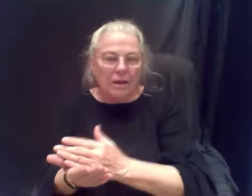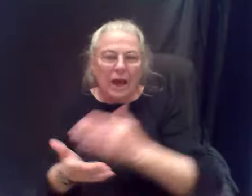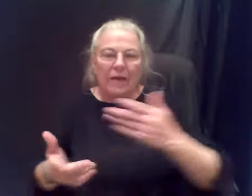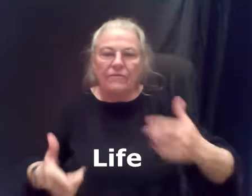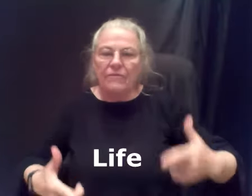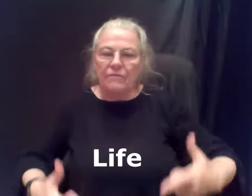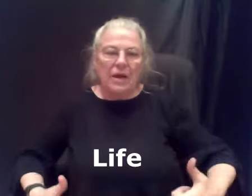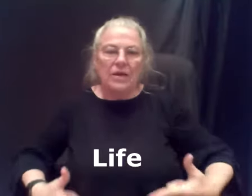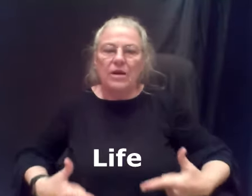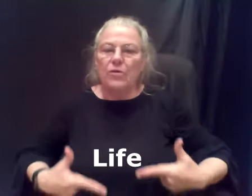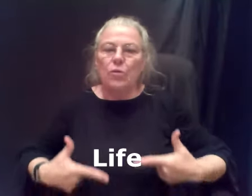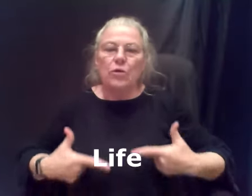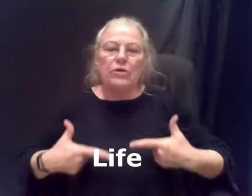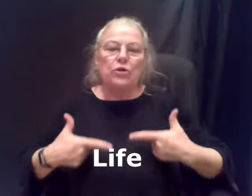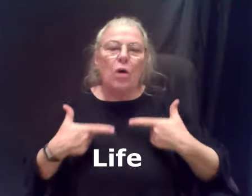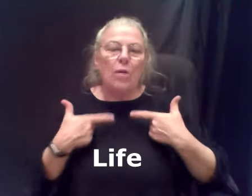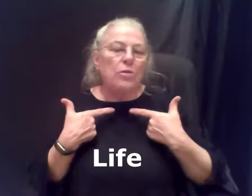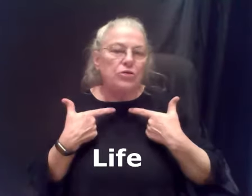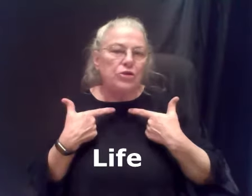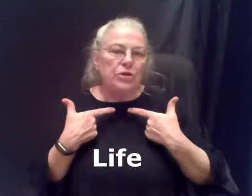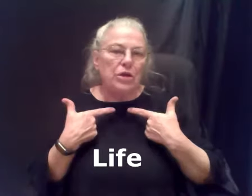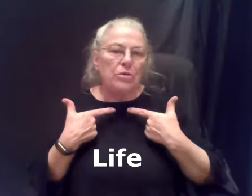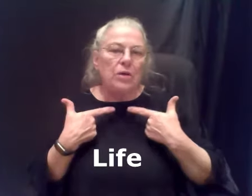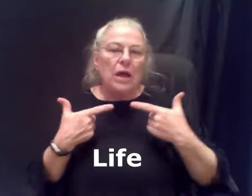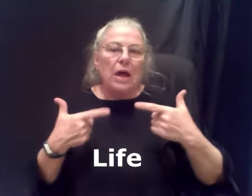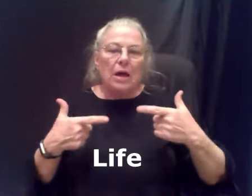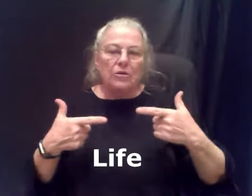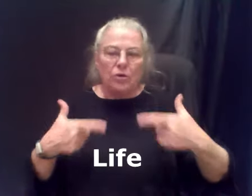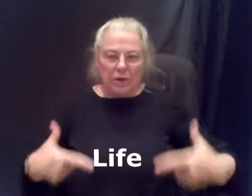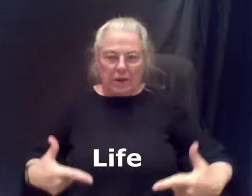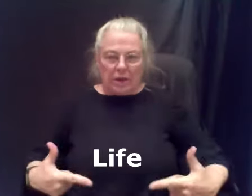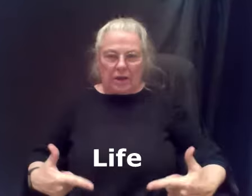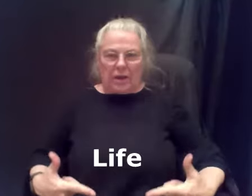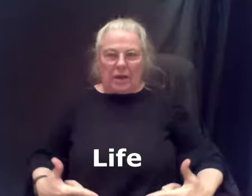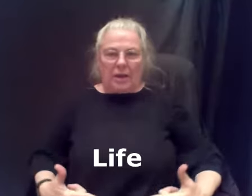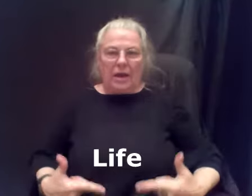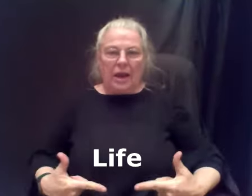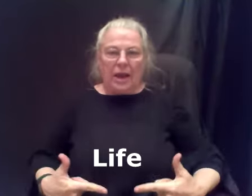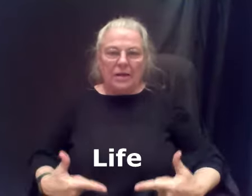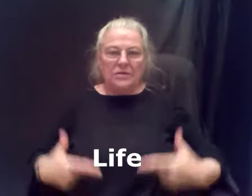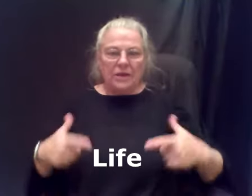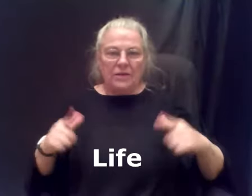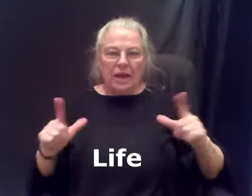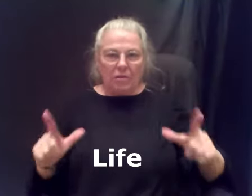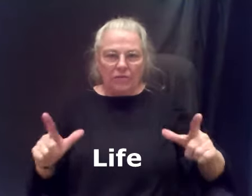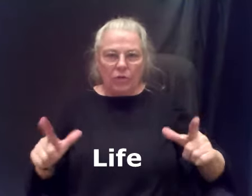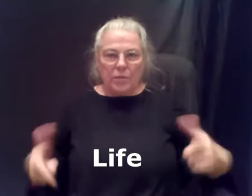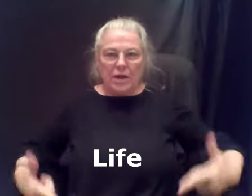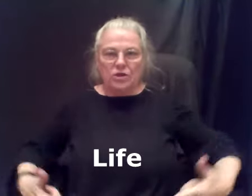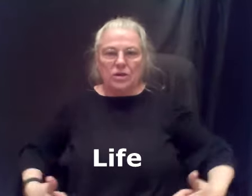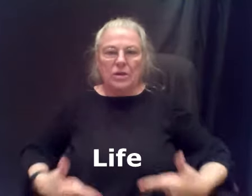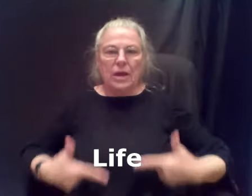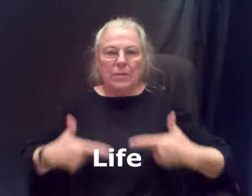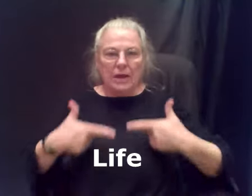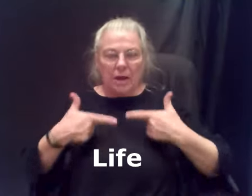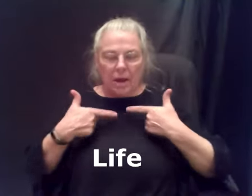Life, another word that you almost should know. Your hands in the L formation coming up